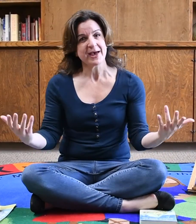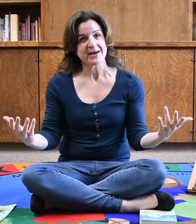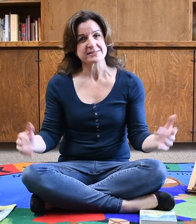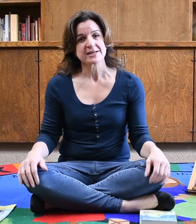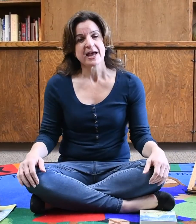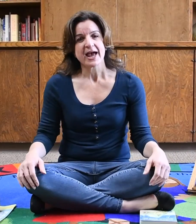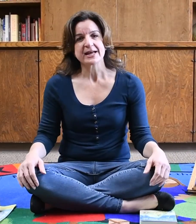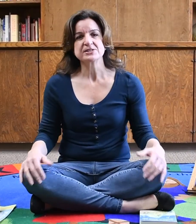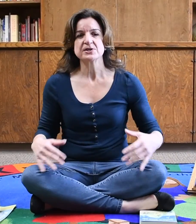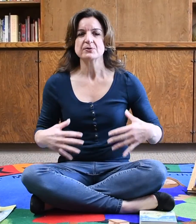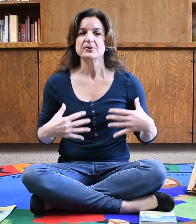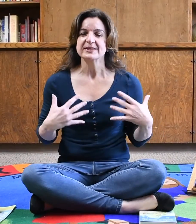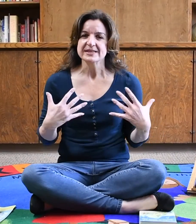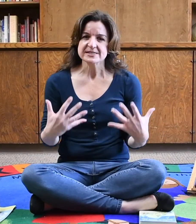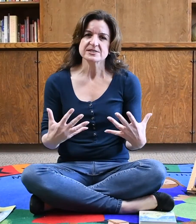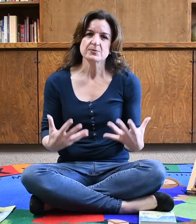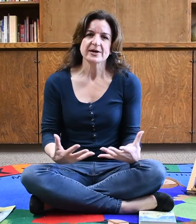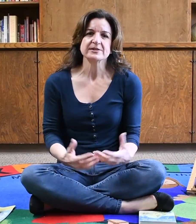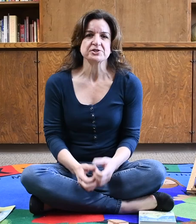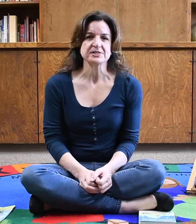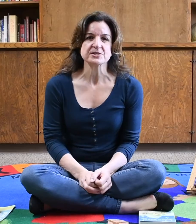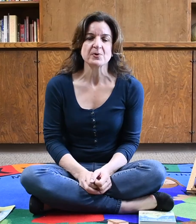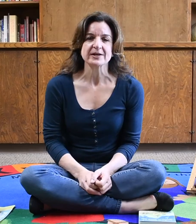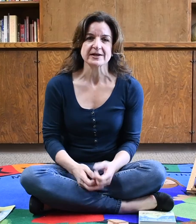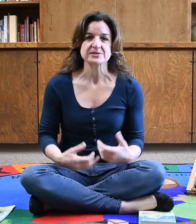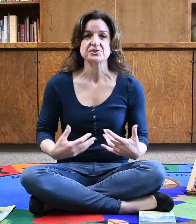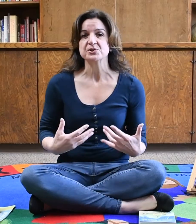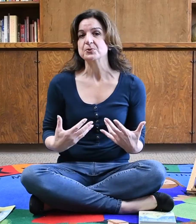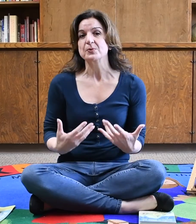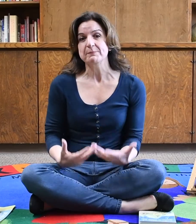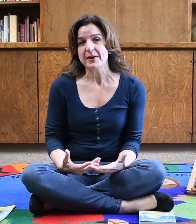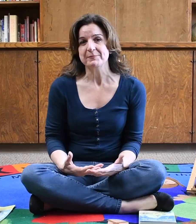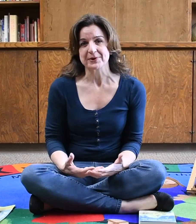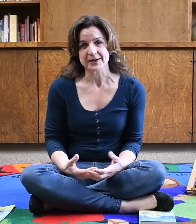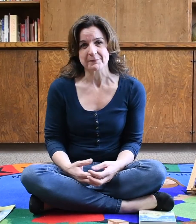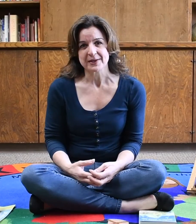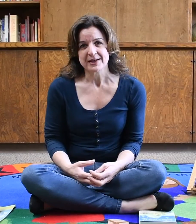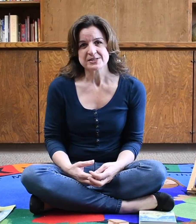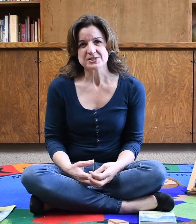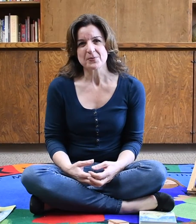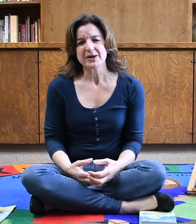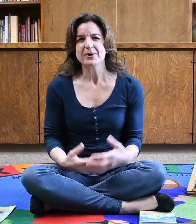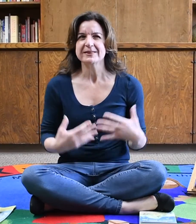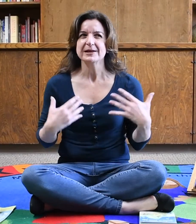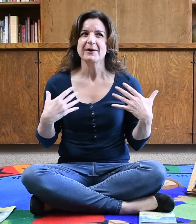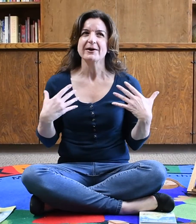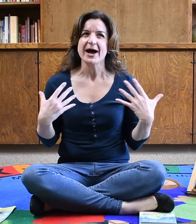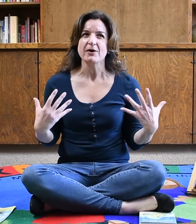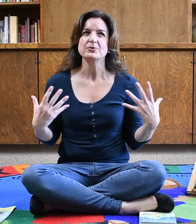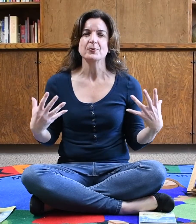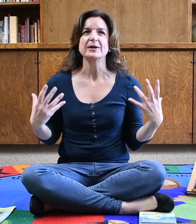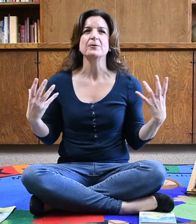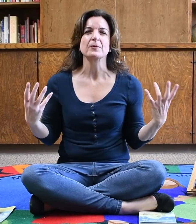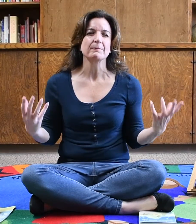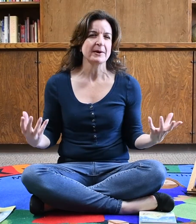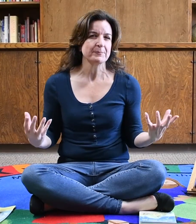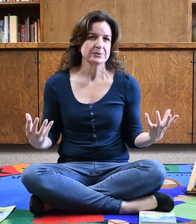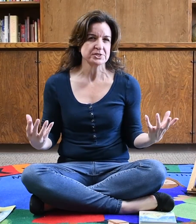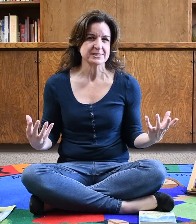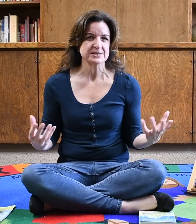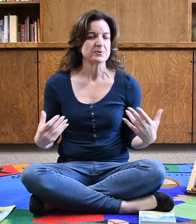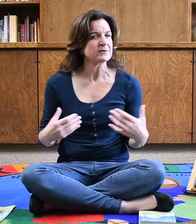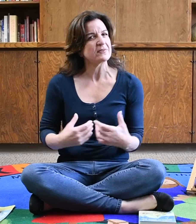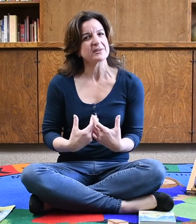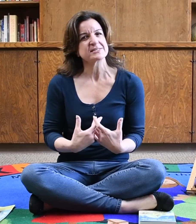during the Mass. And so this is the way that Jesus wanted us to remember him. So we want to think about, how do we